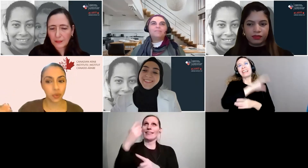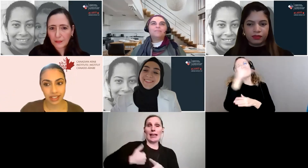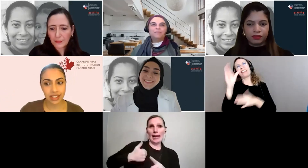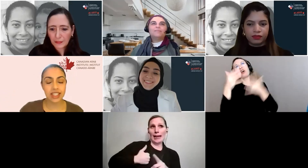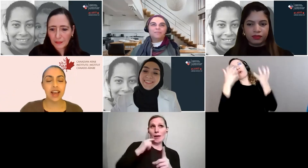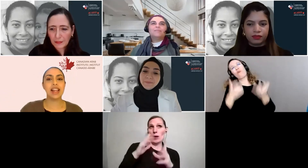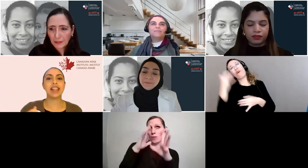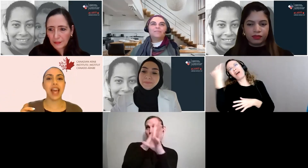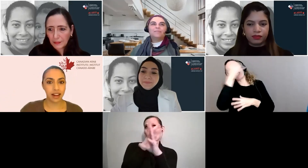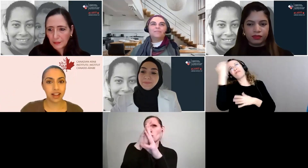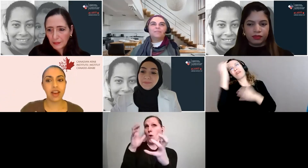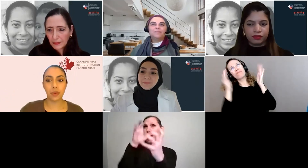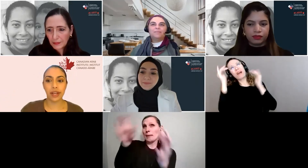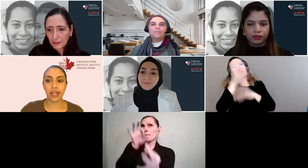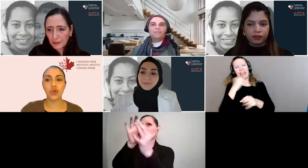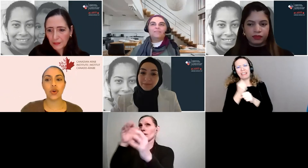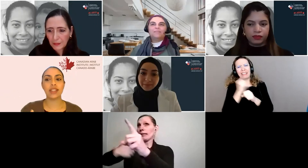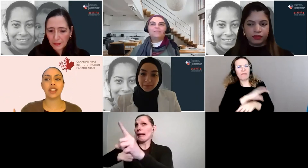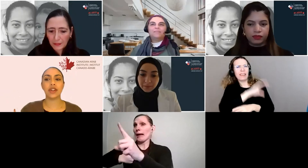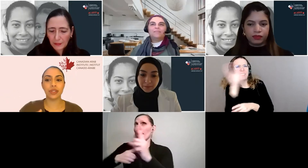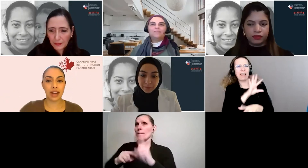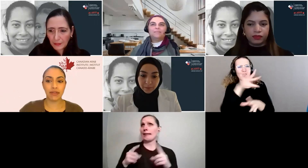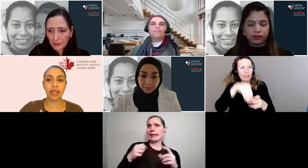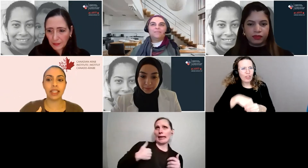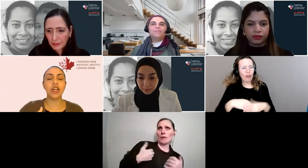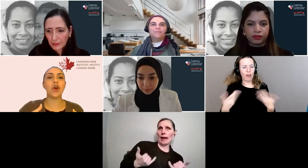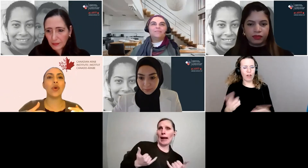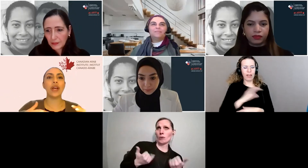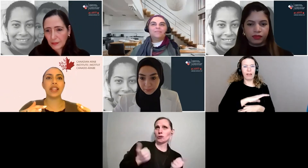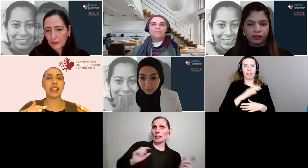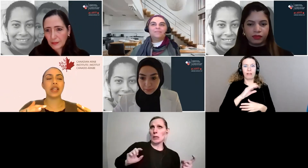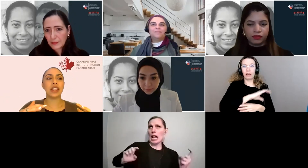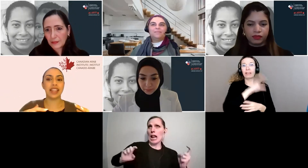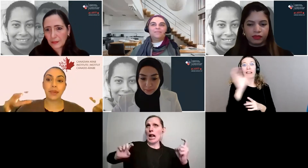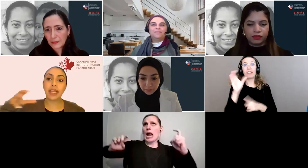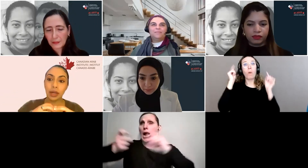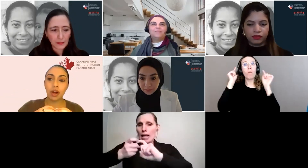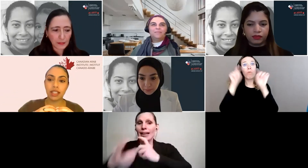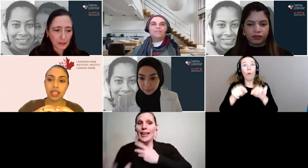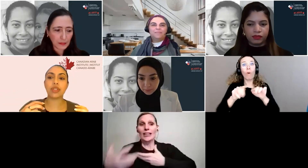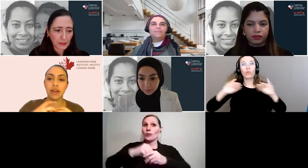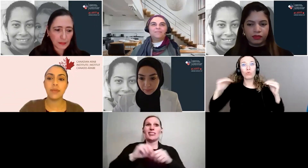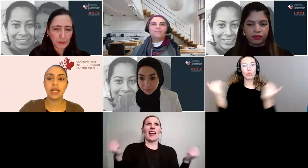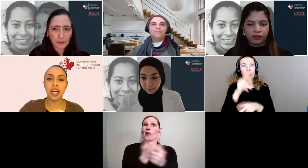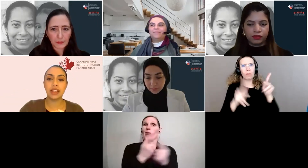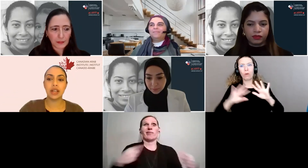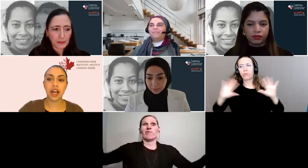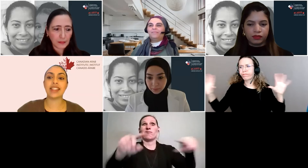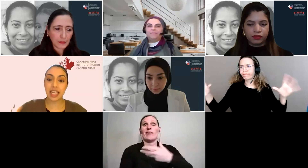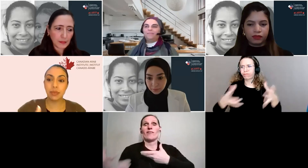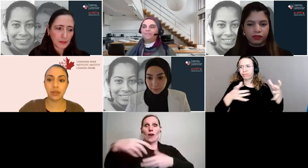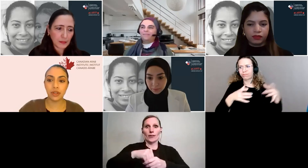working towards. And the Canada that we're working towards includes everybody in the planning process, puts everybody at